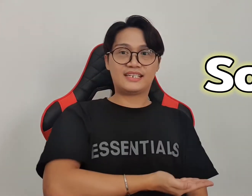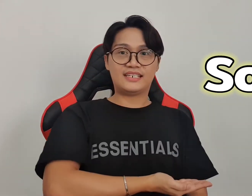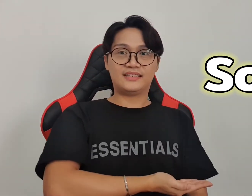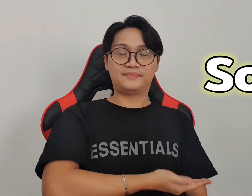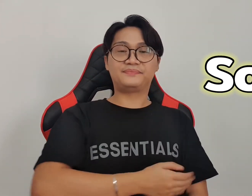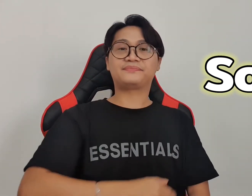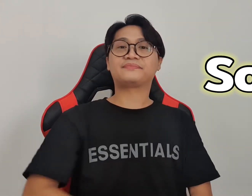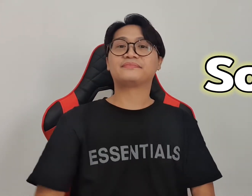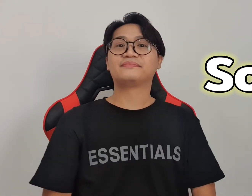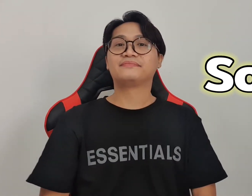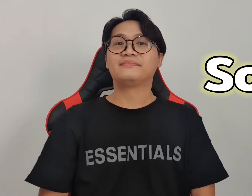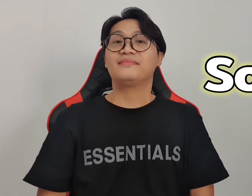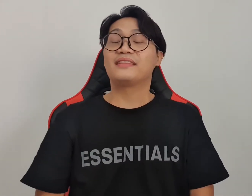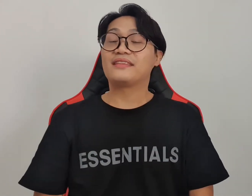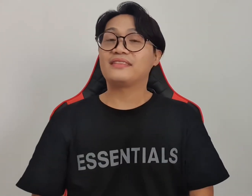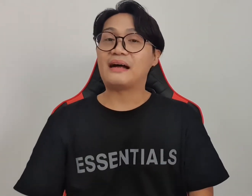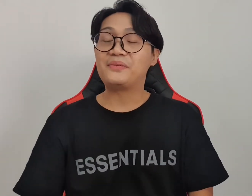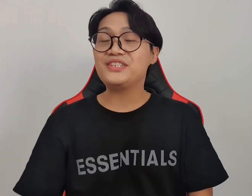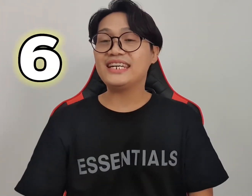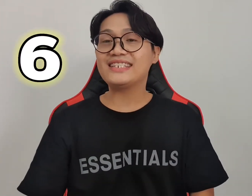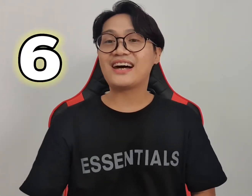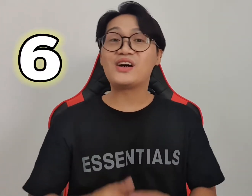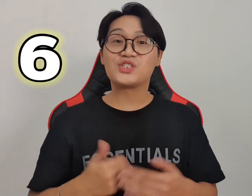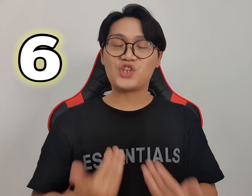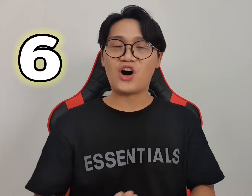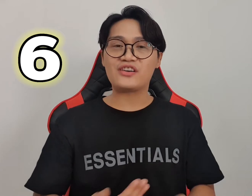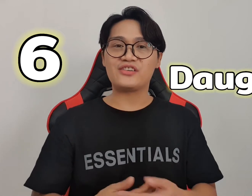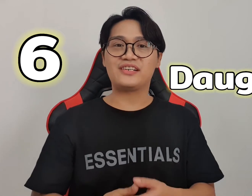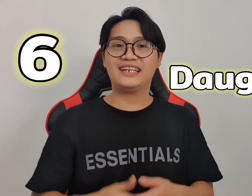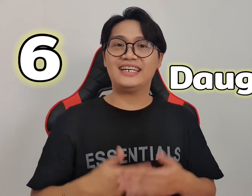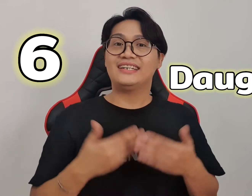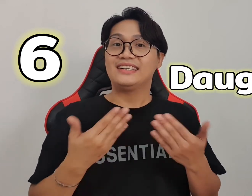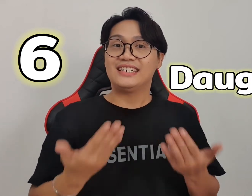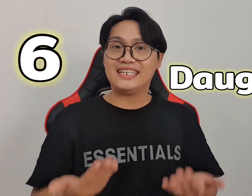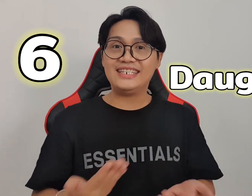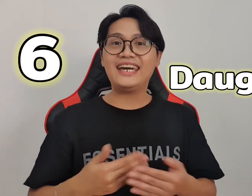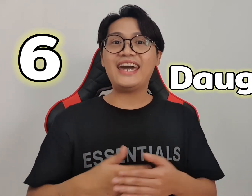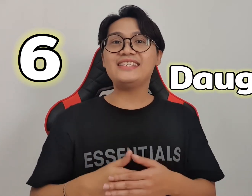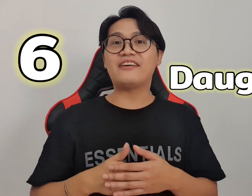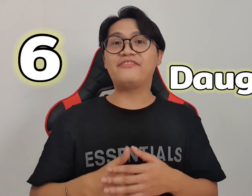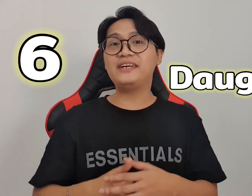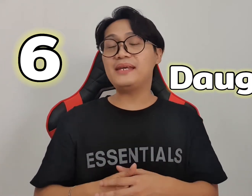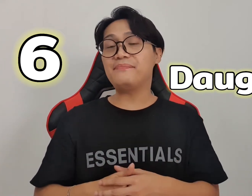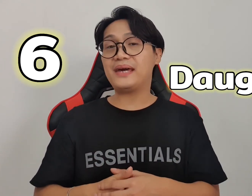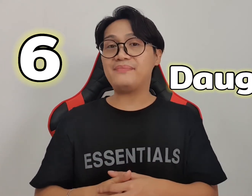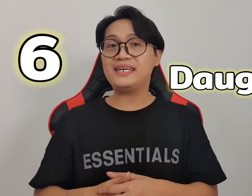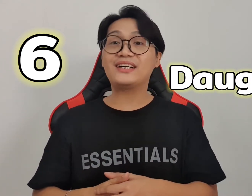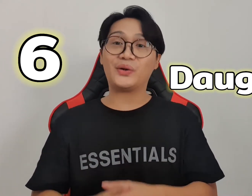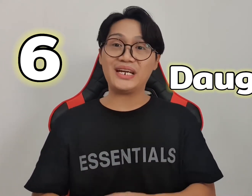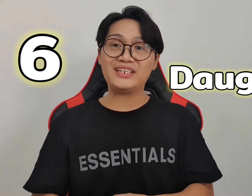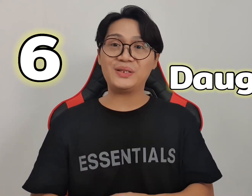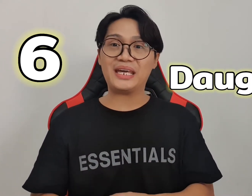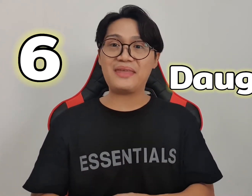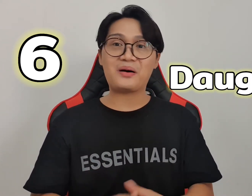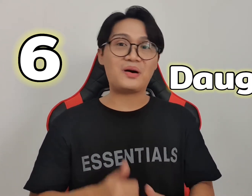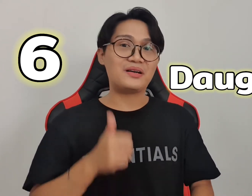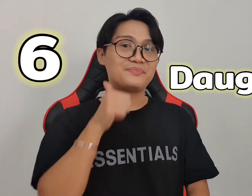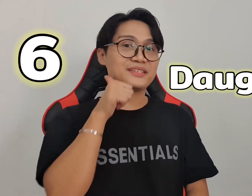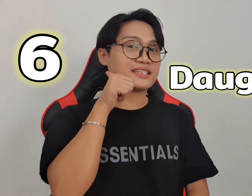Son. Number 6, daughter. Indicates a female baby cradled in the arms.